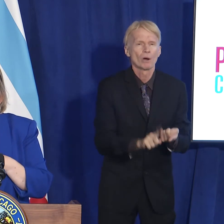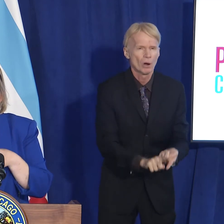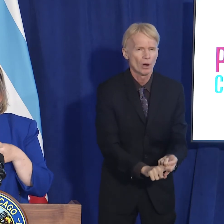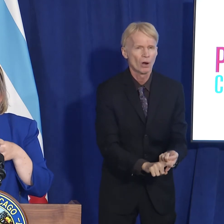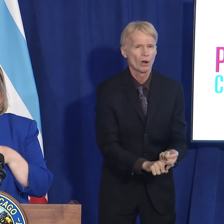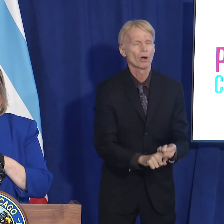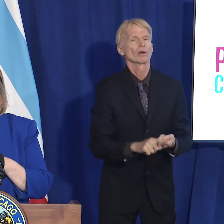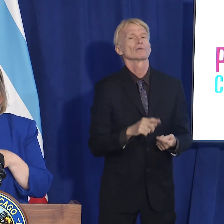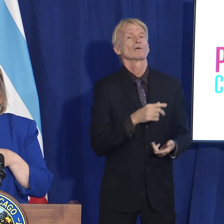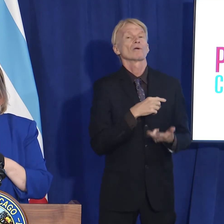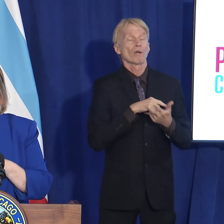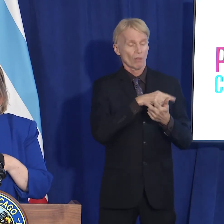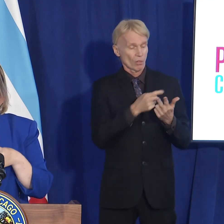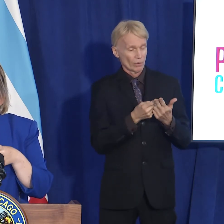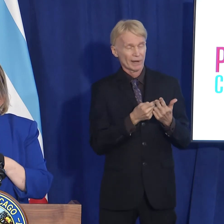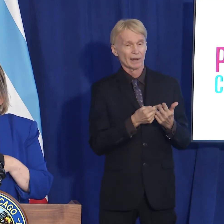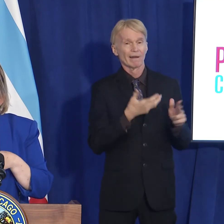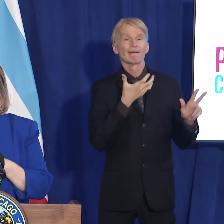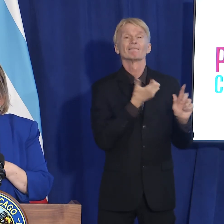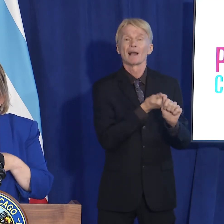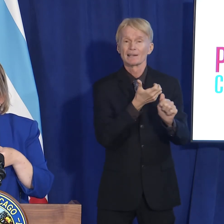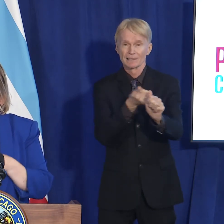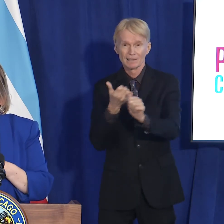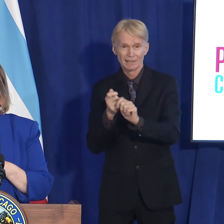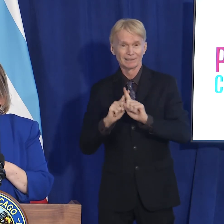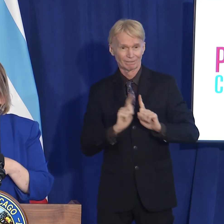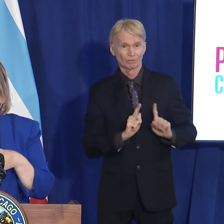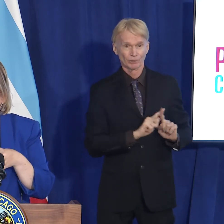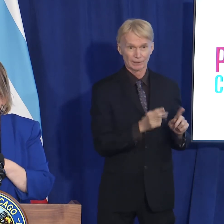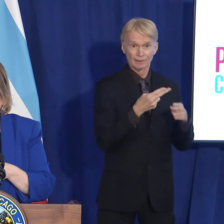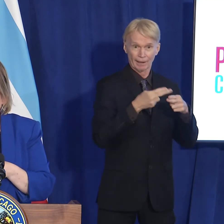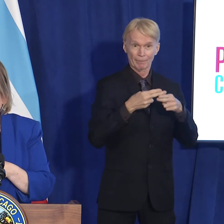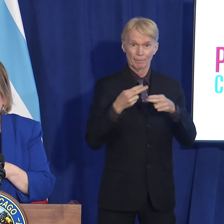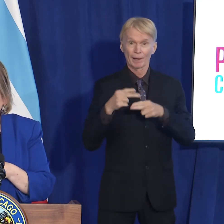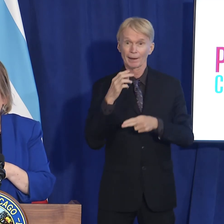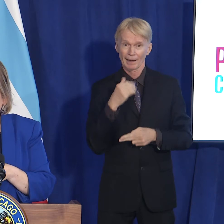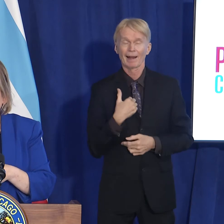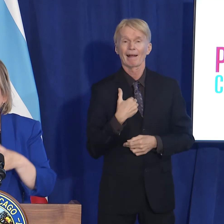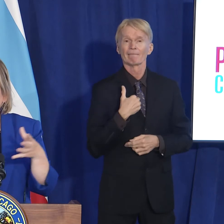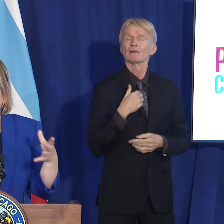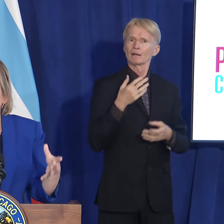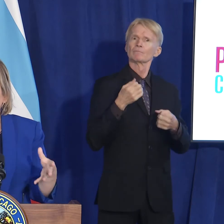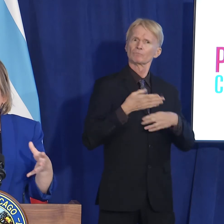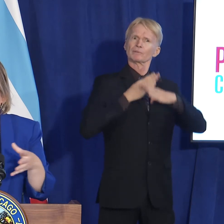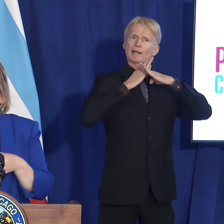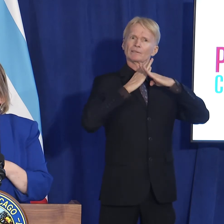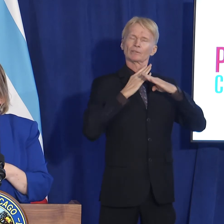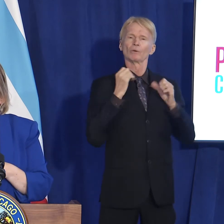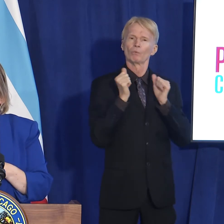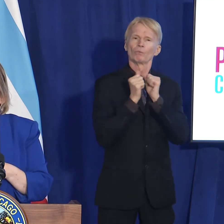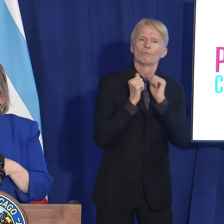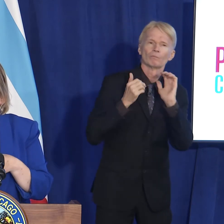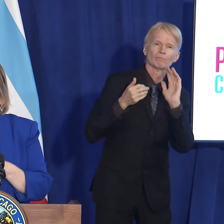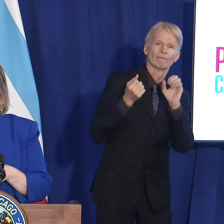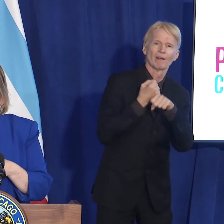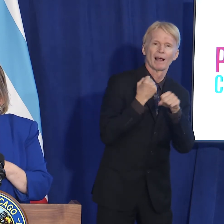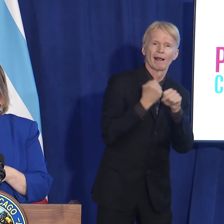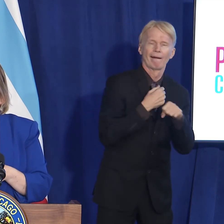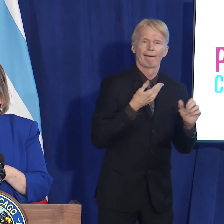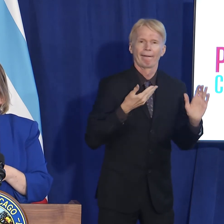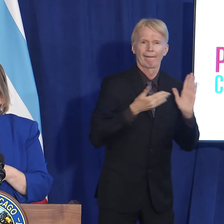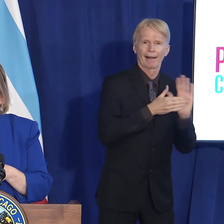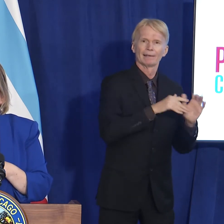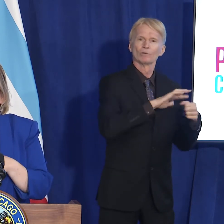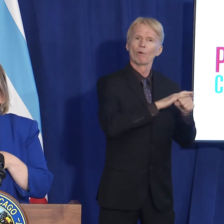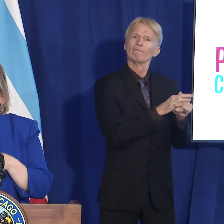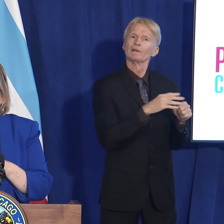vaccines, luckily, remain protective against all of the variants, including that Delta variant. There was a big study out of the UK for the